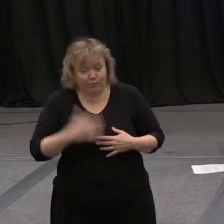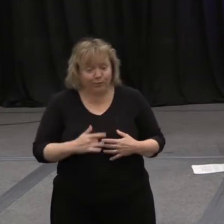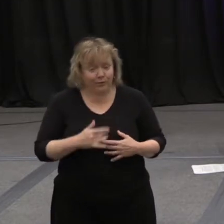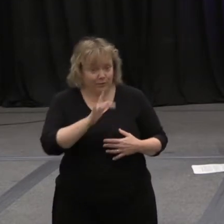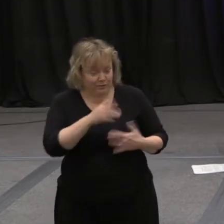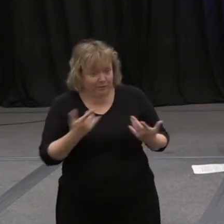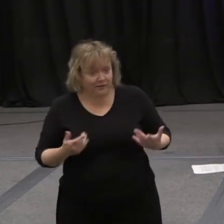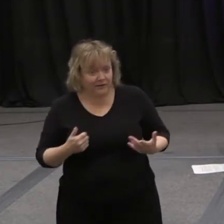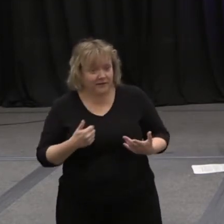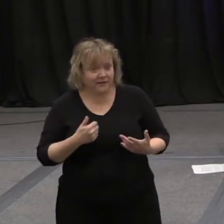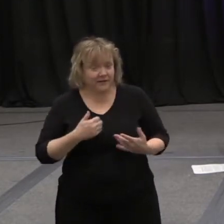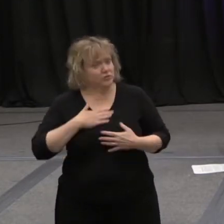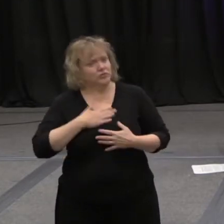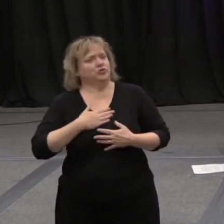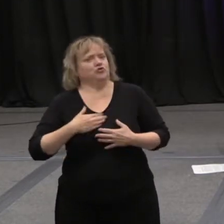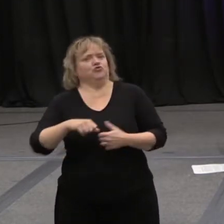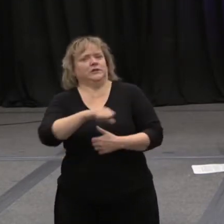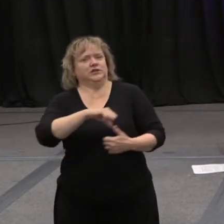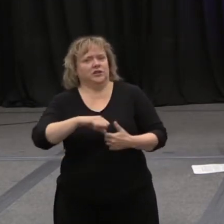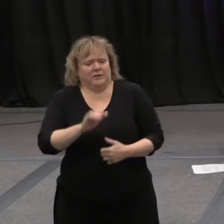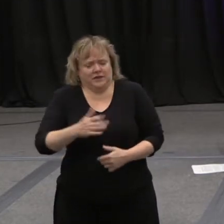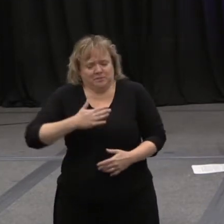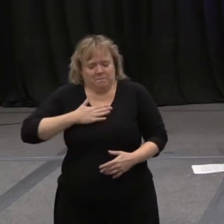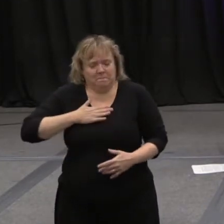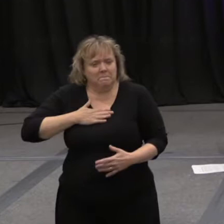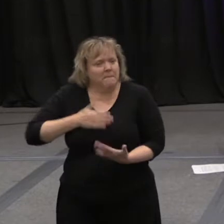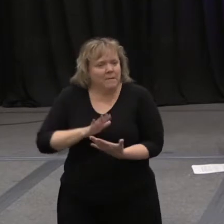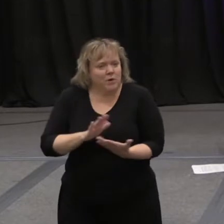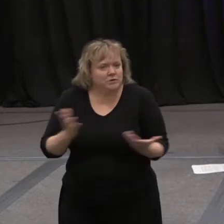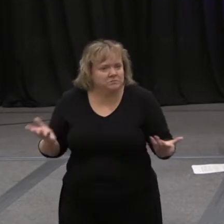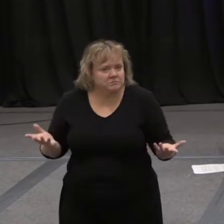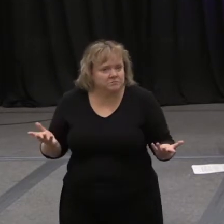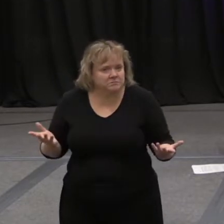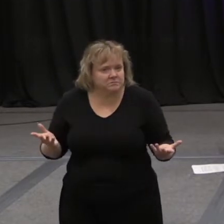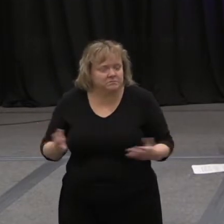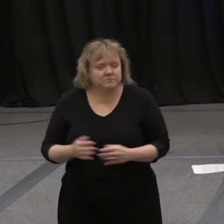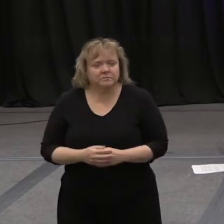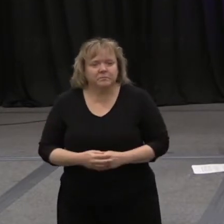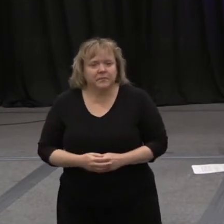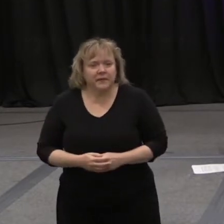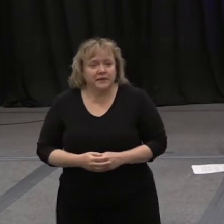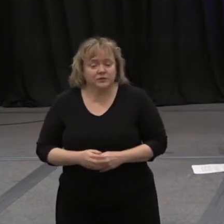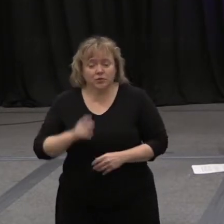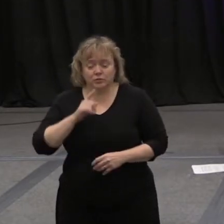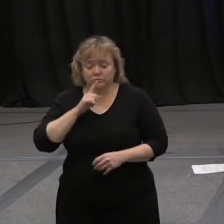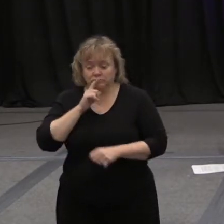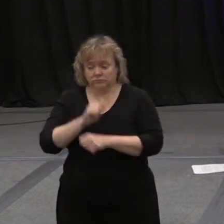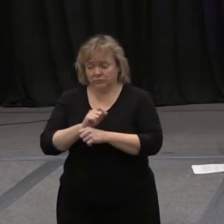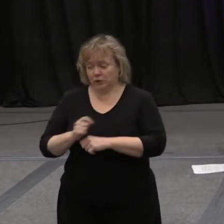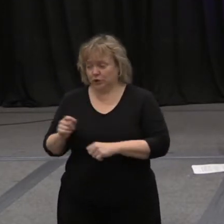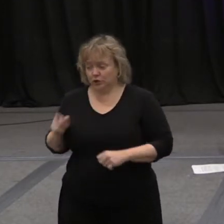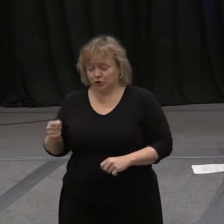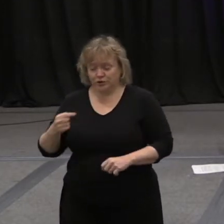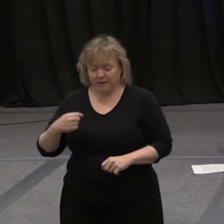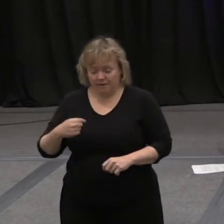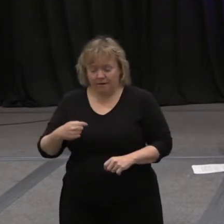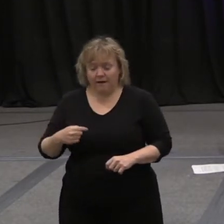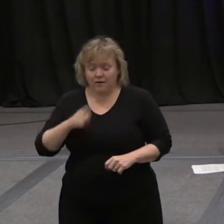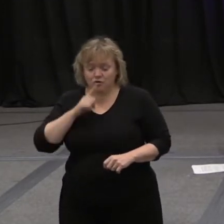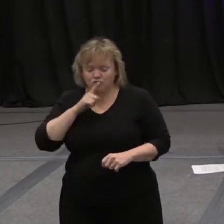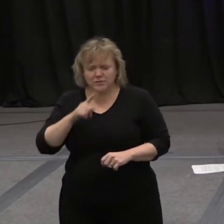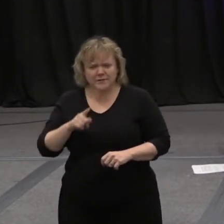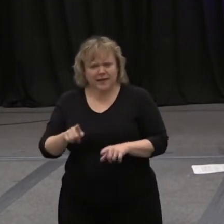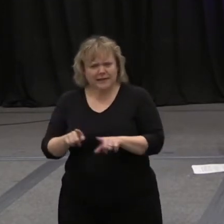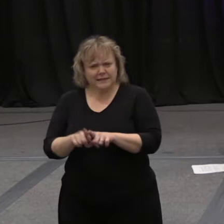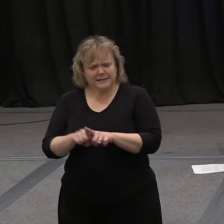because that's me. So it got to the same place through totally different means. And so there's some,